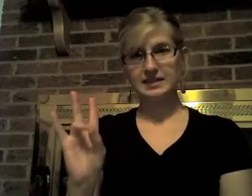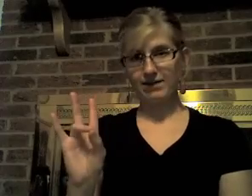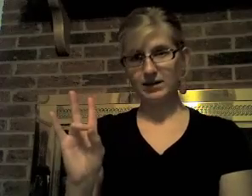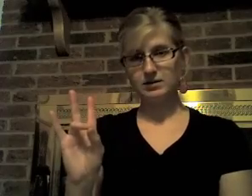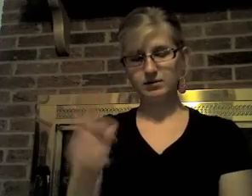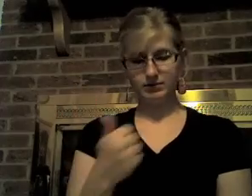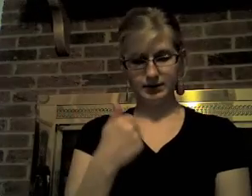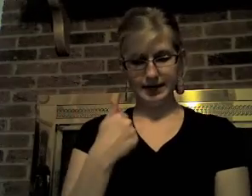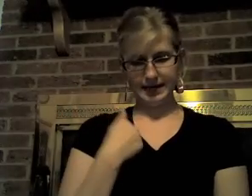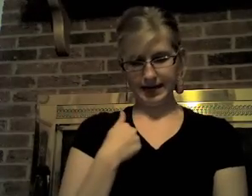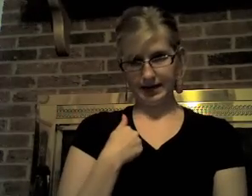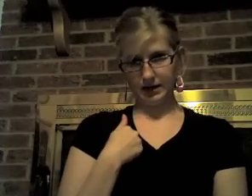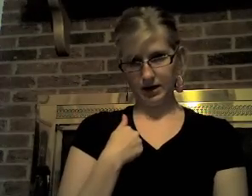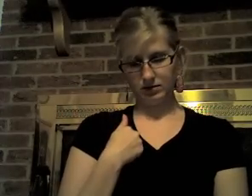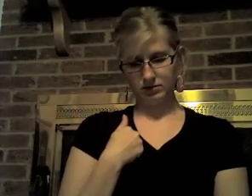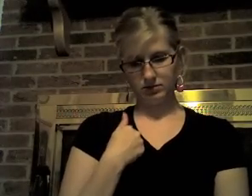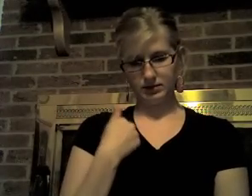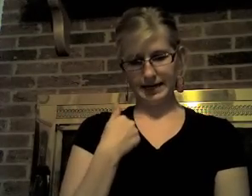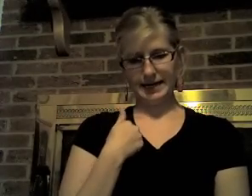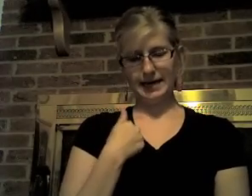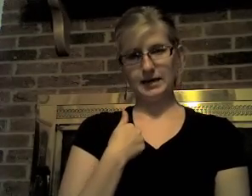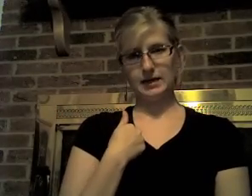7, Canada. Canada.